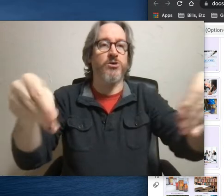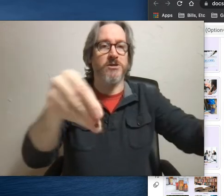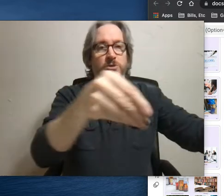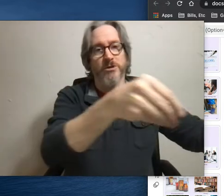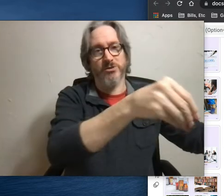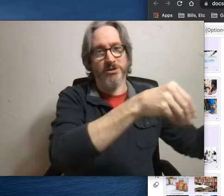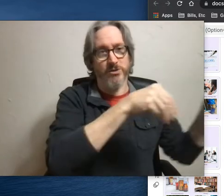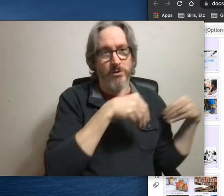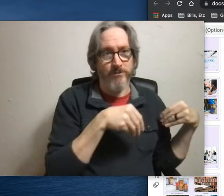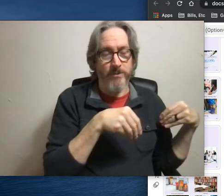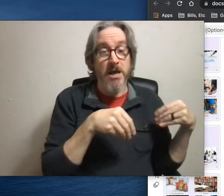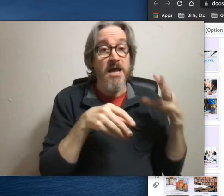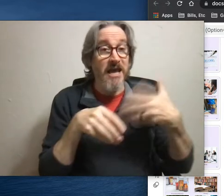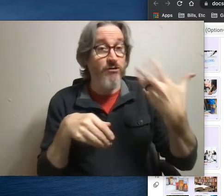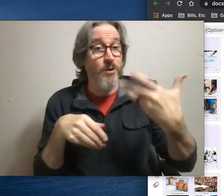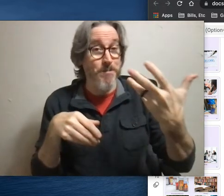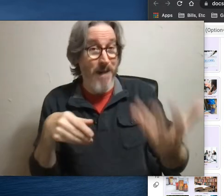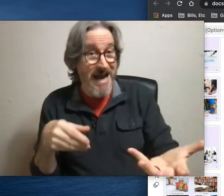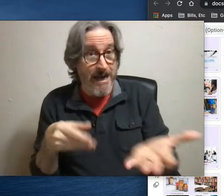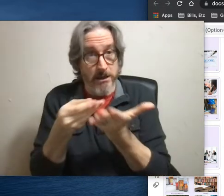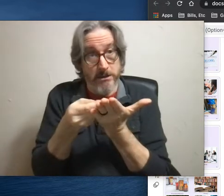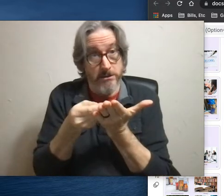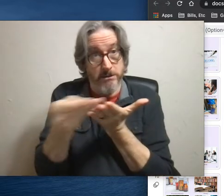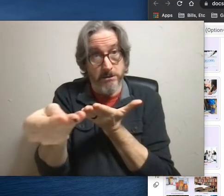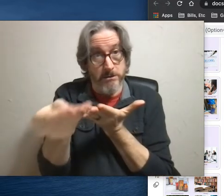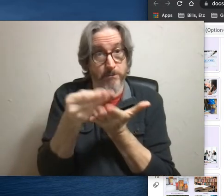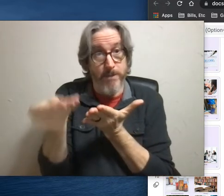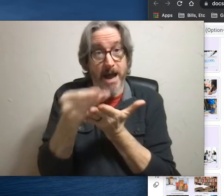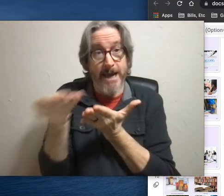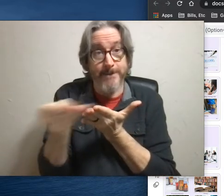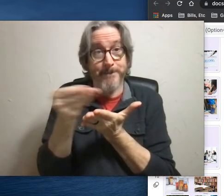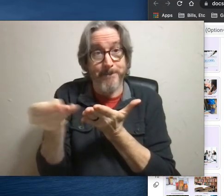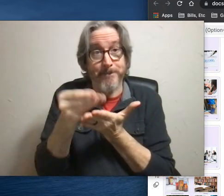store to store to store to store to store. If you're going buying,